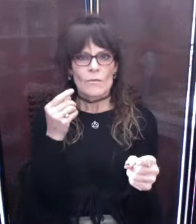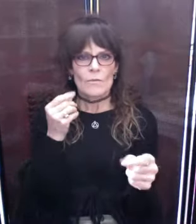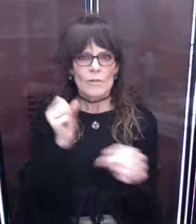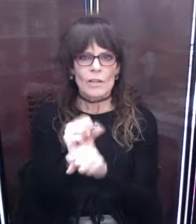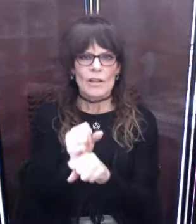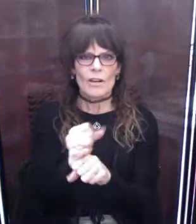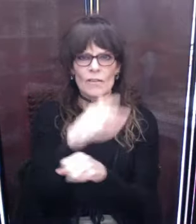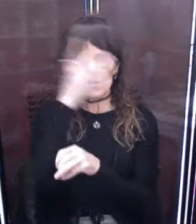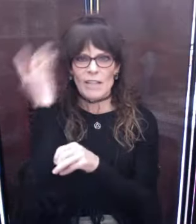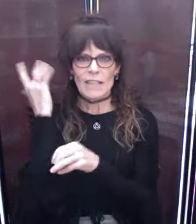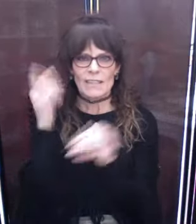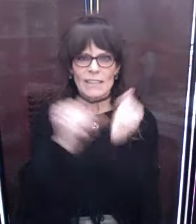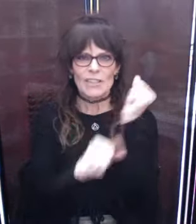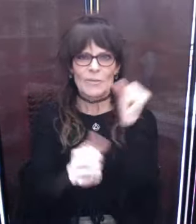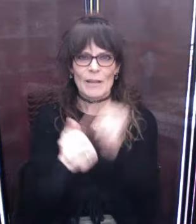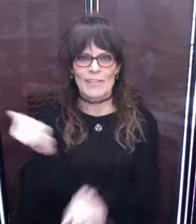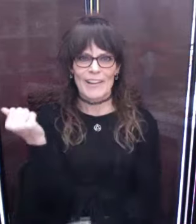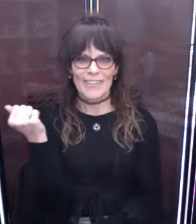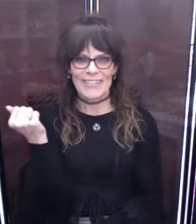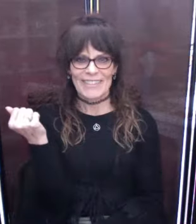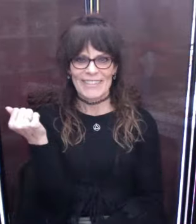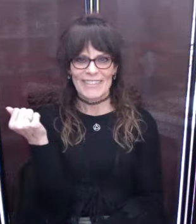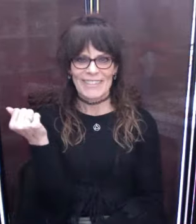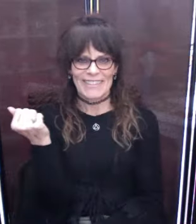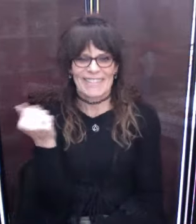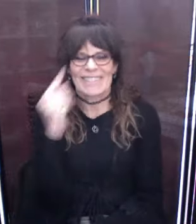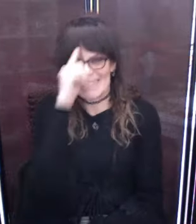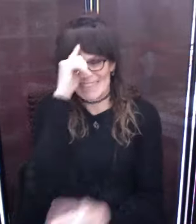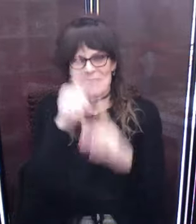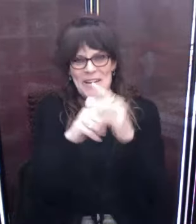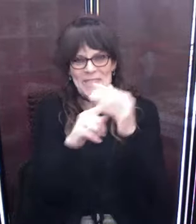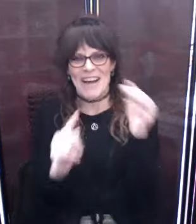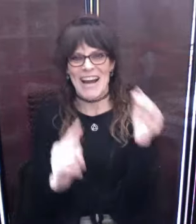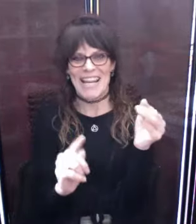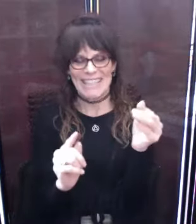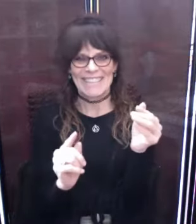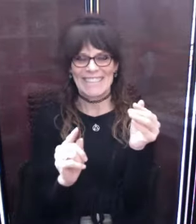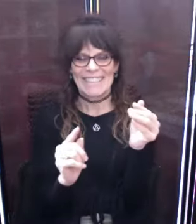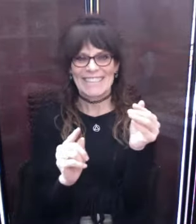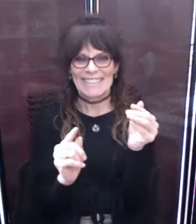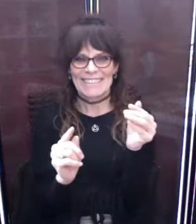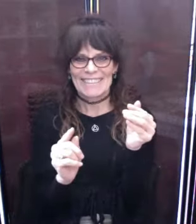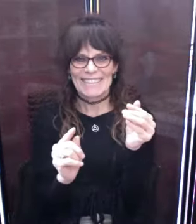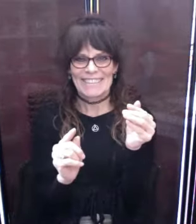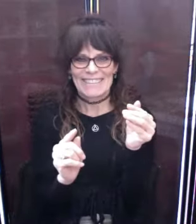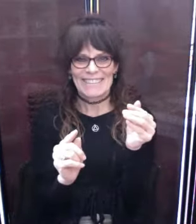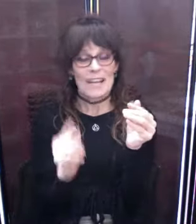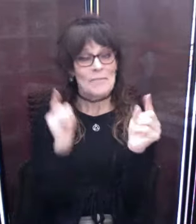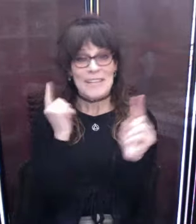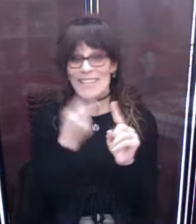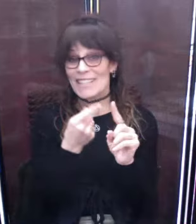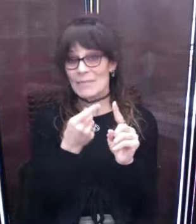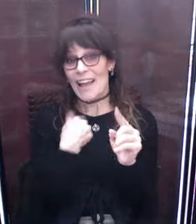to kill myself. It's totally slipped my mind. But at this point, I got 4 or 5 days